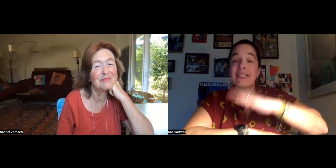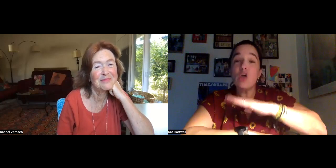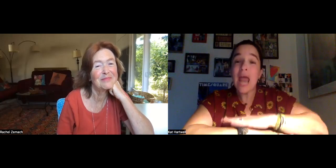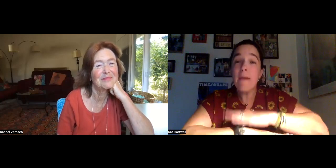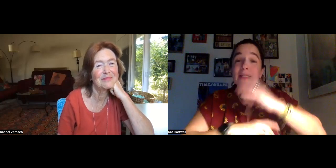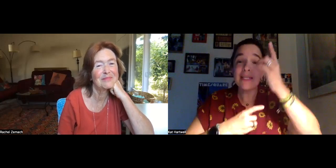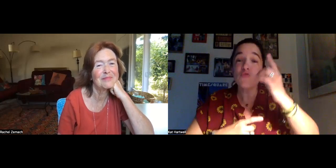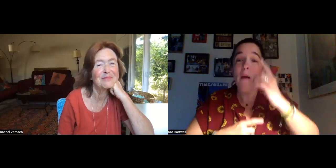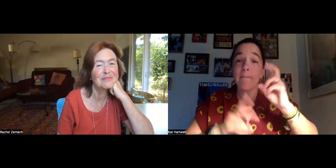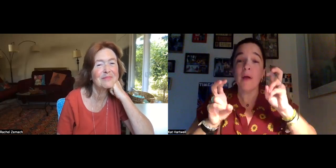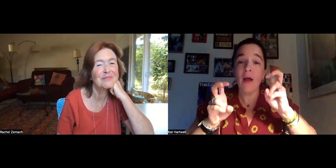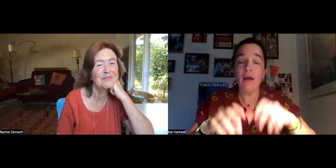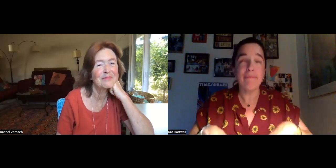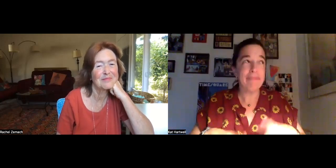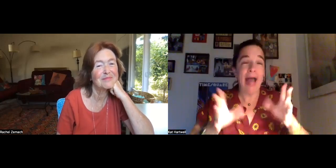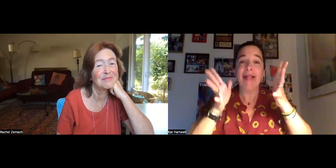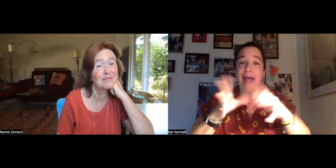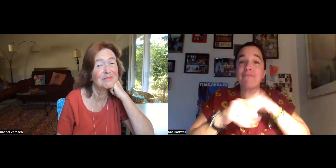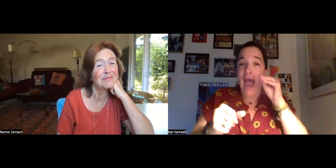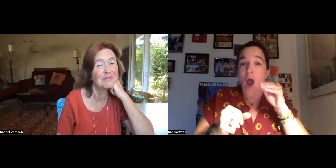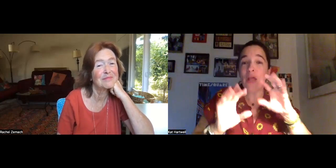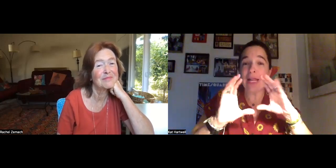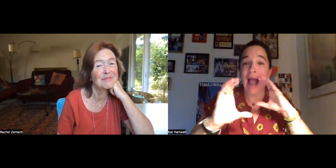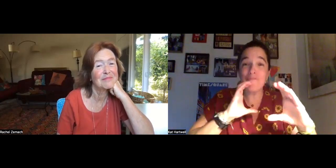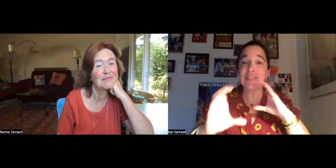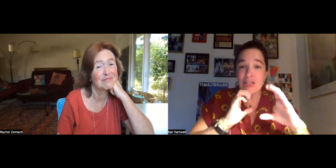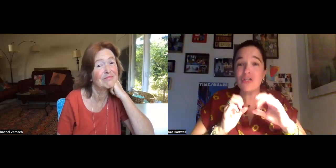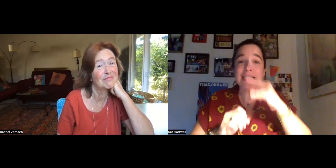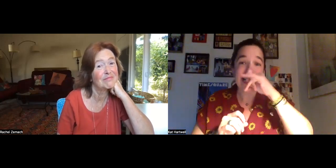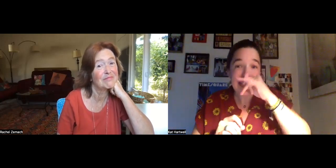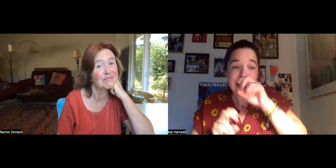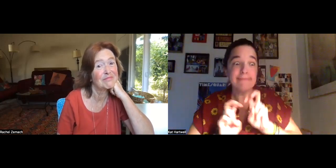Dinner table syndrome. Left out in conversation. Can.